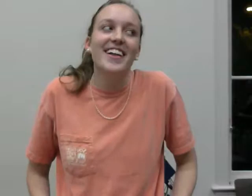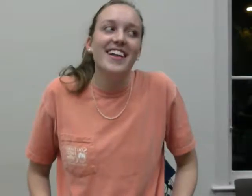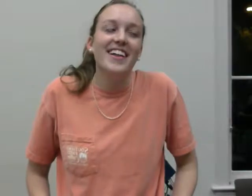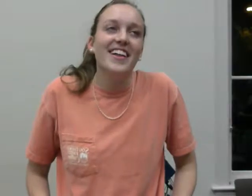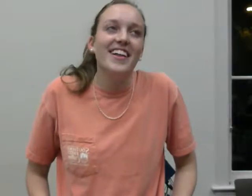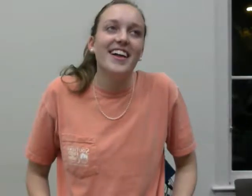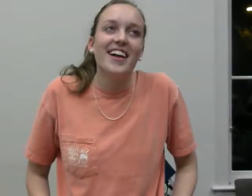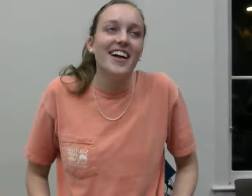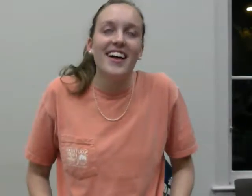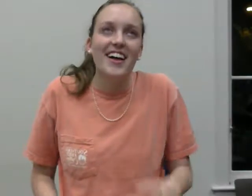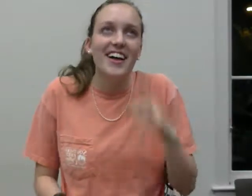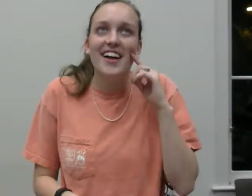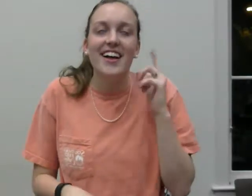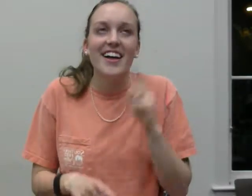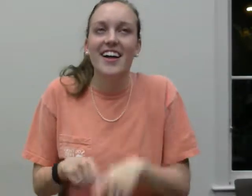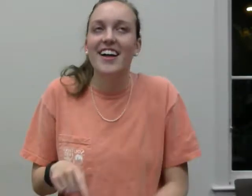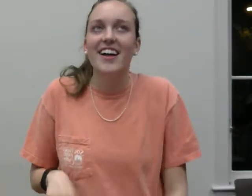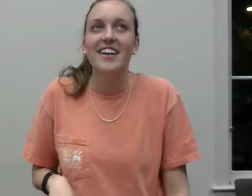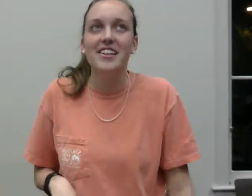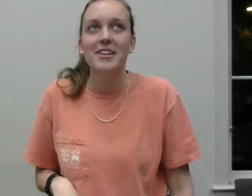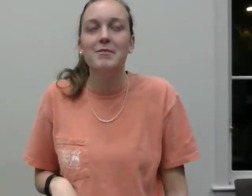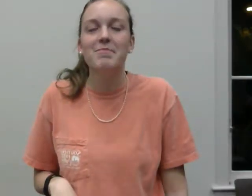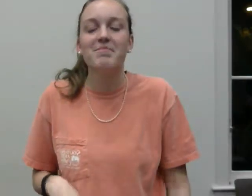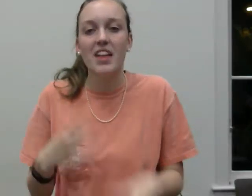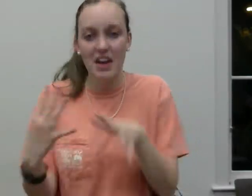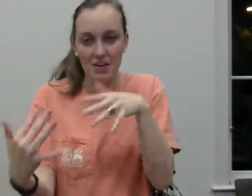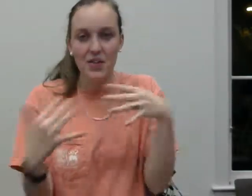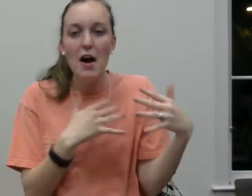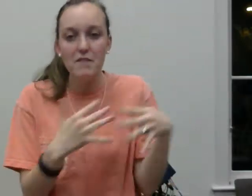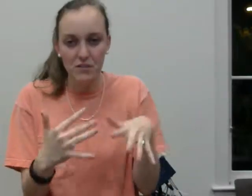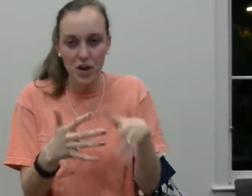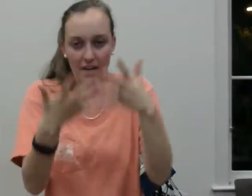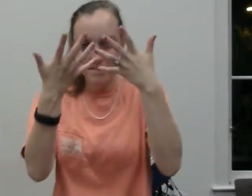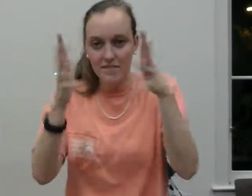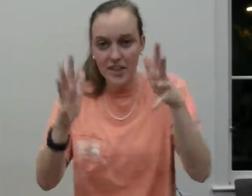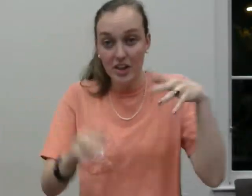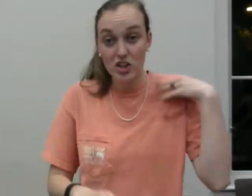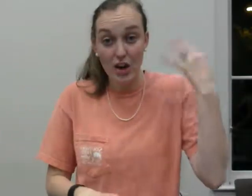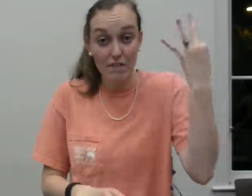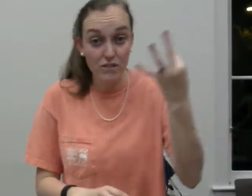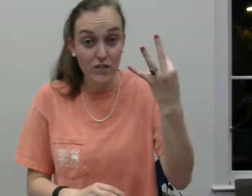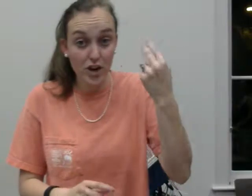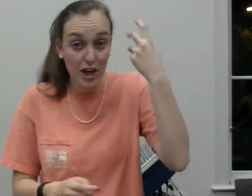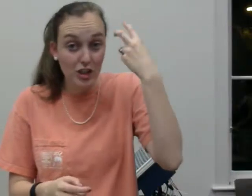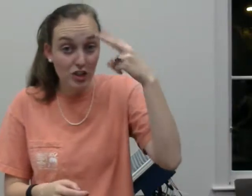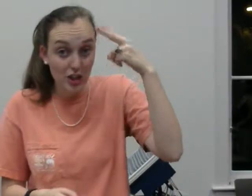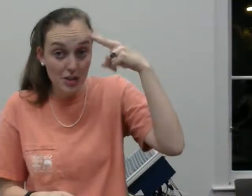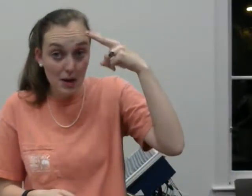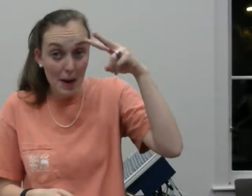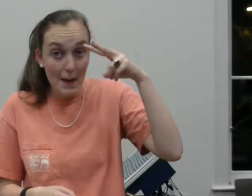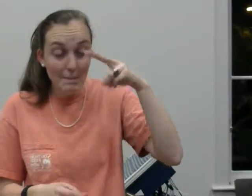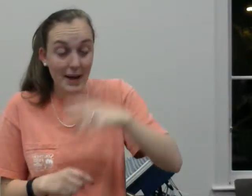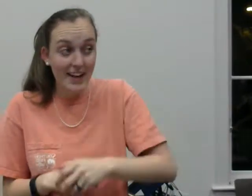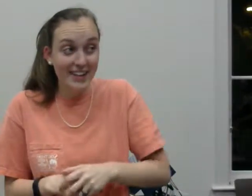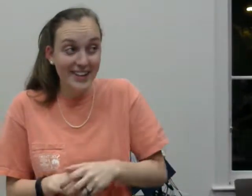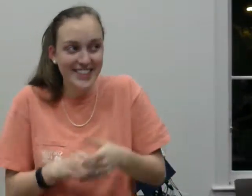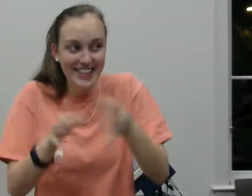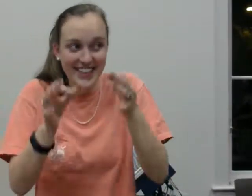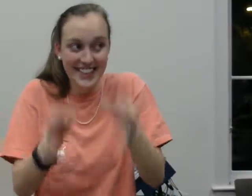Following the Battle of Saratoga, the French, oui, oui, and the Spanish, si, the French, the Spanish, they decided, I